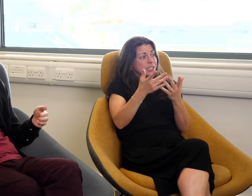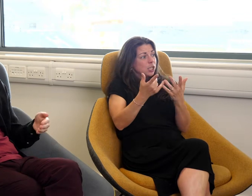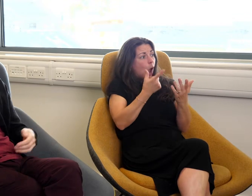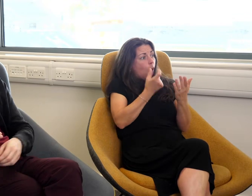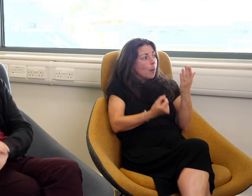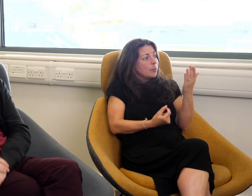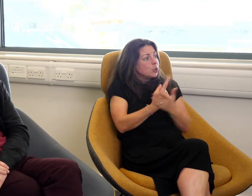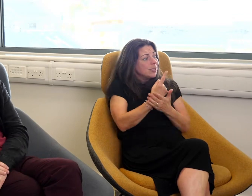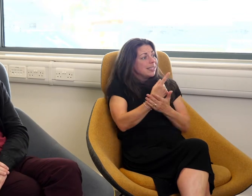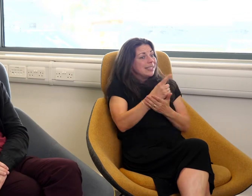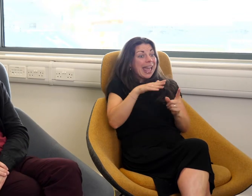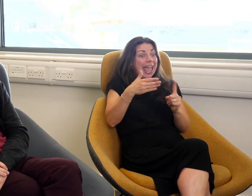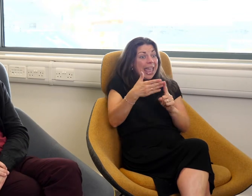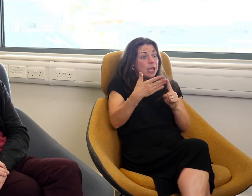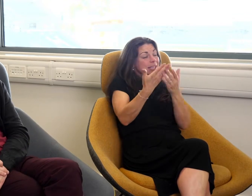of it.